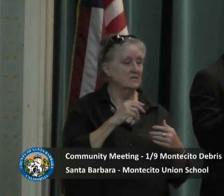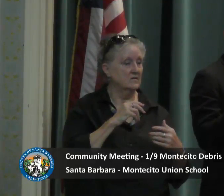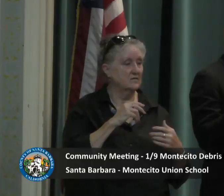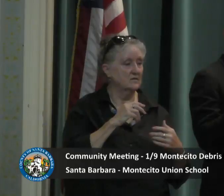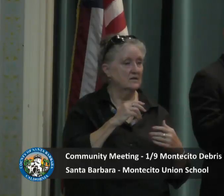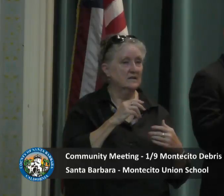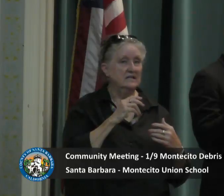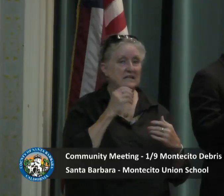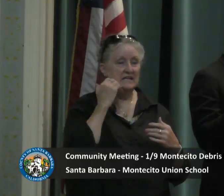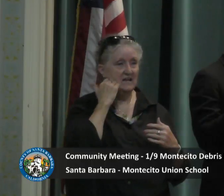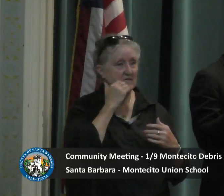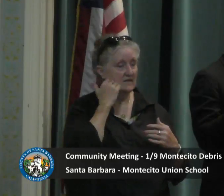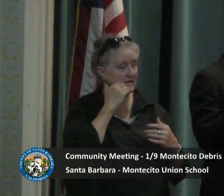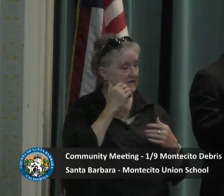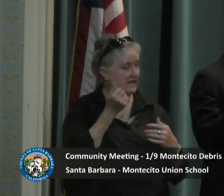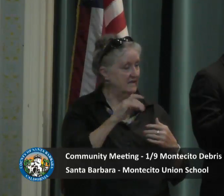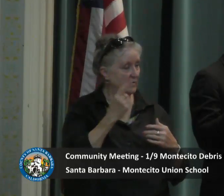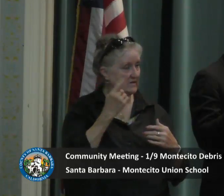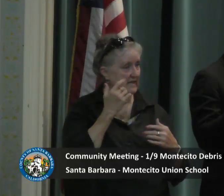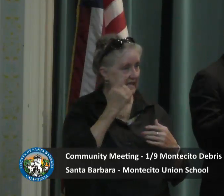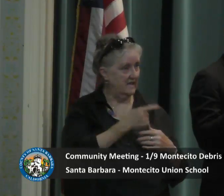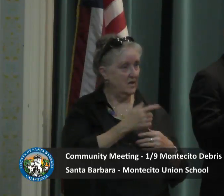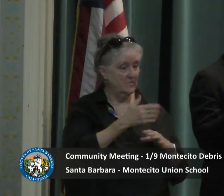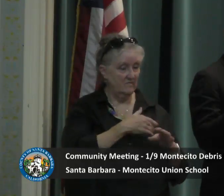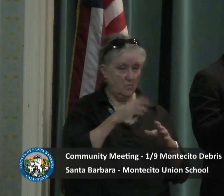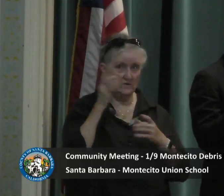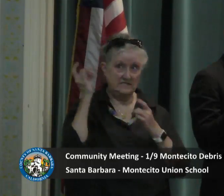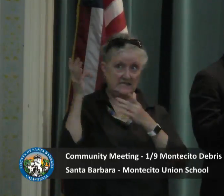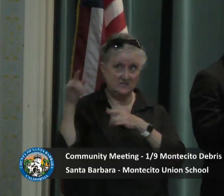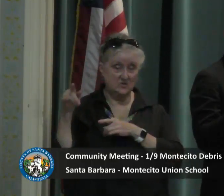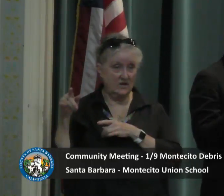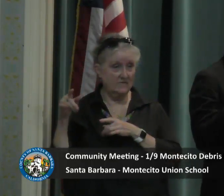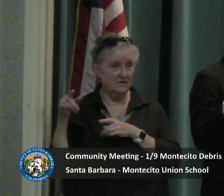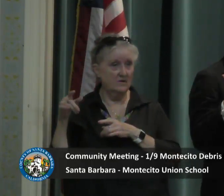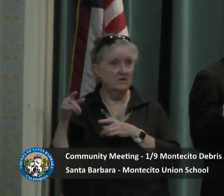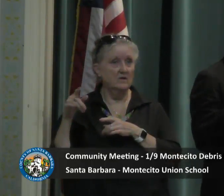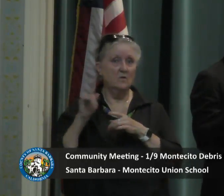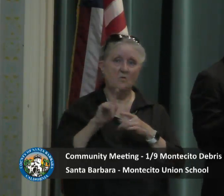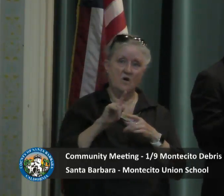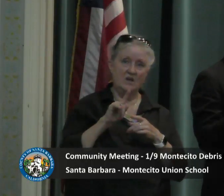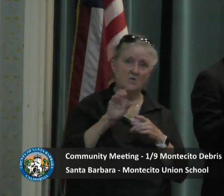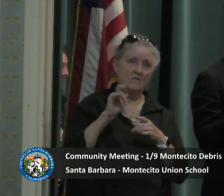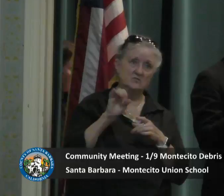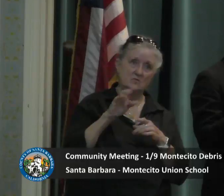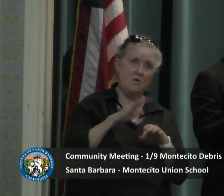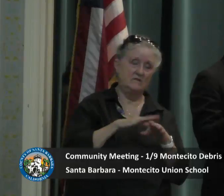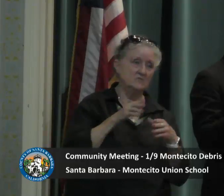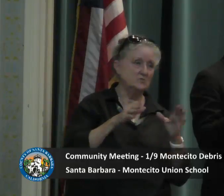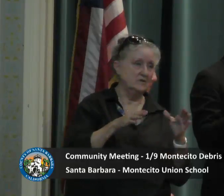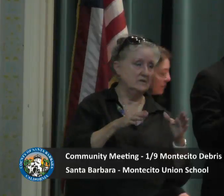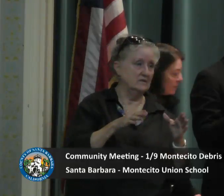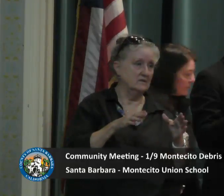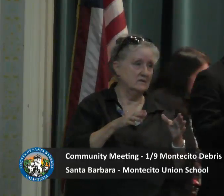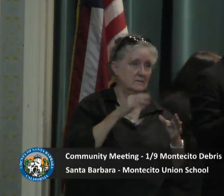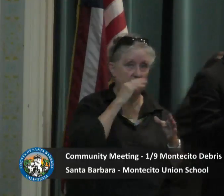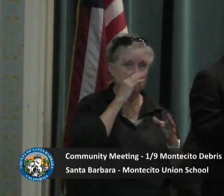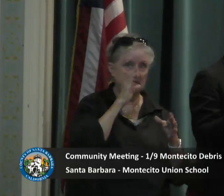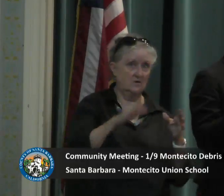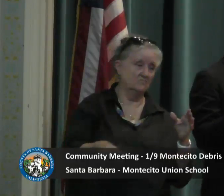a typical day before this disaster, there's one officer on the street in